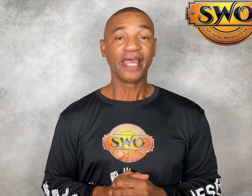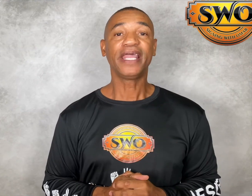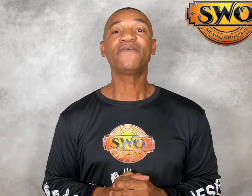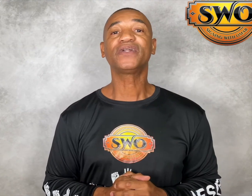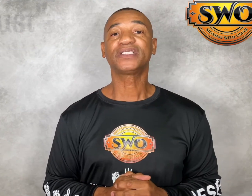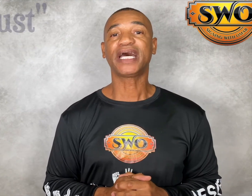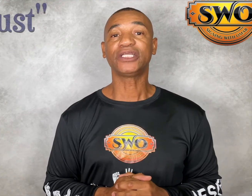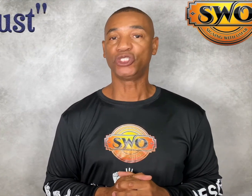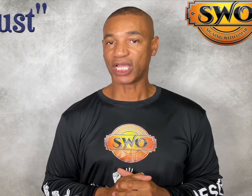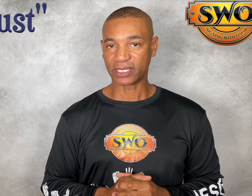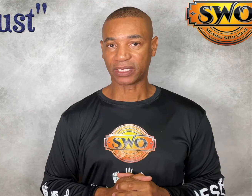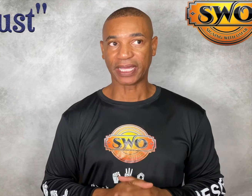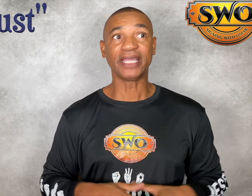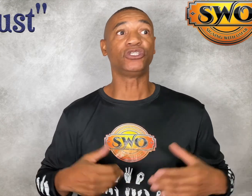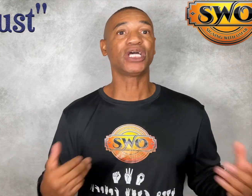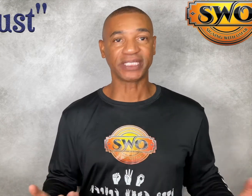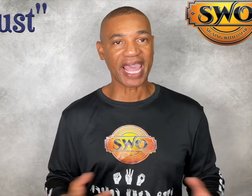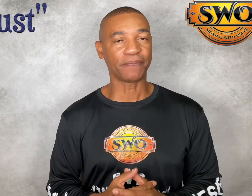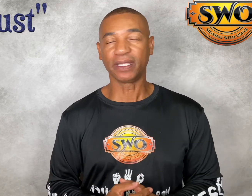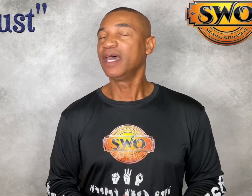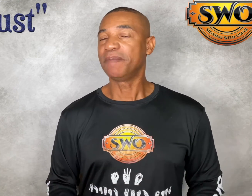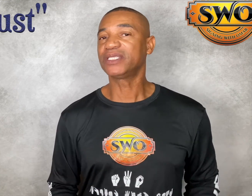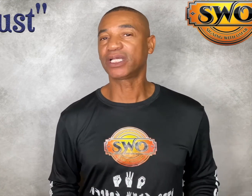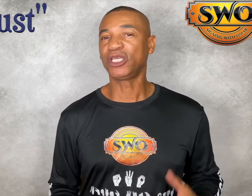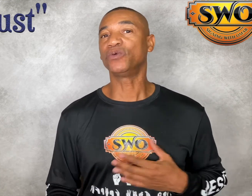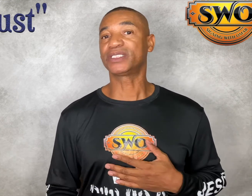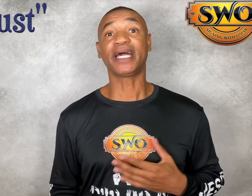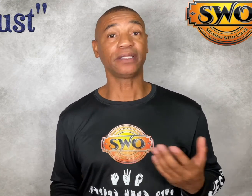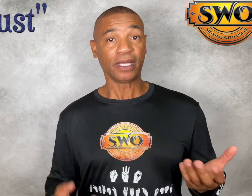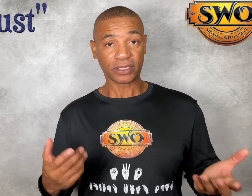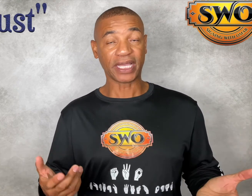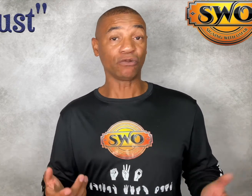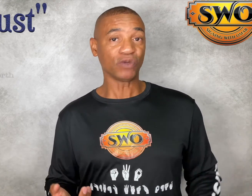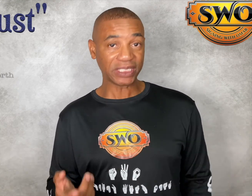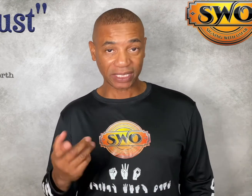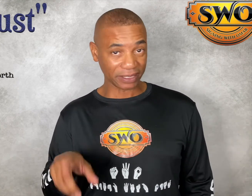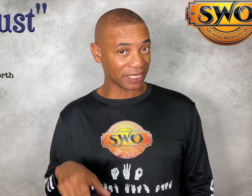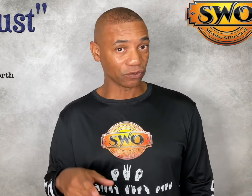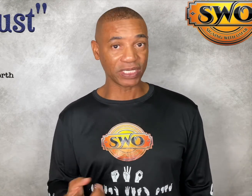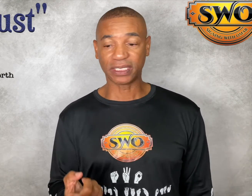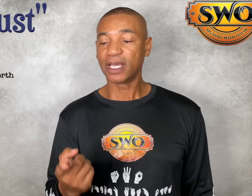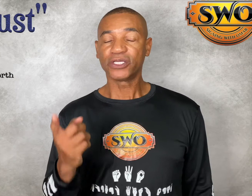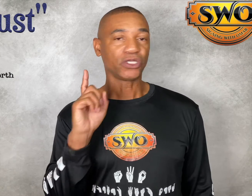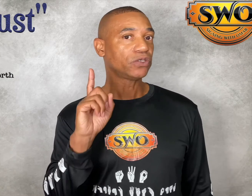Now for the sign just, like it just happened. Basically you will sign recent, the sign recent. So you'll take